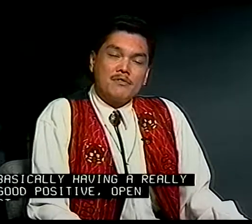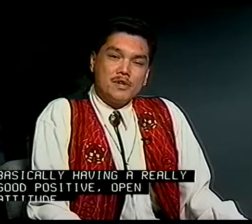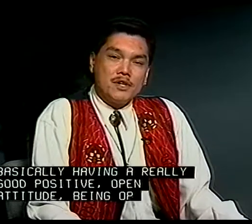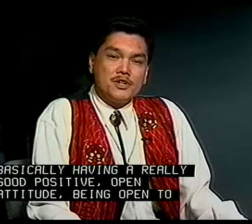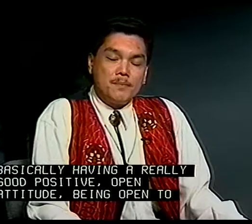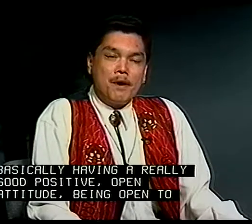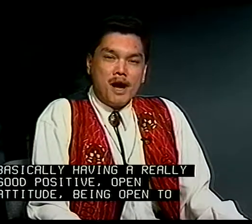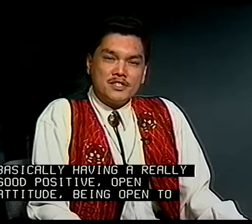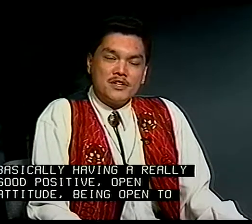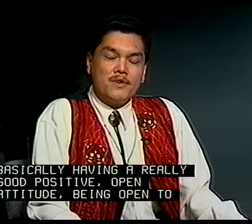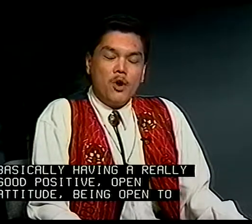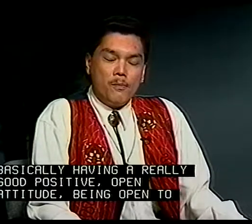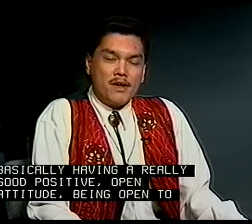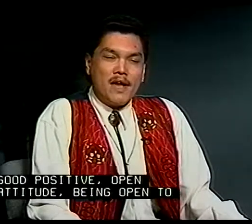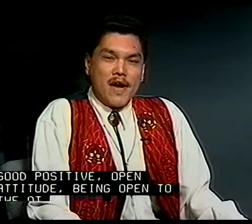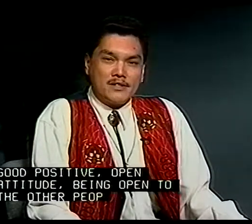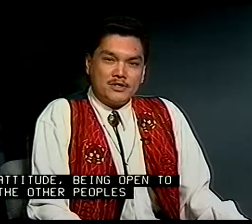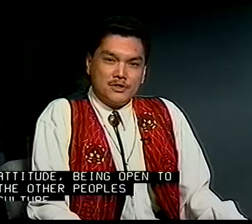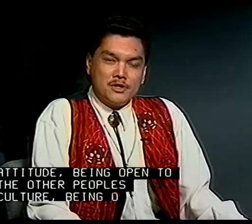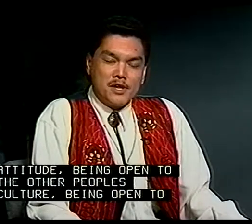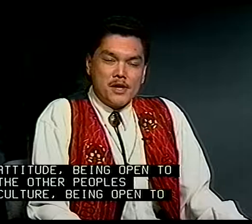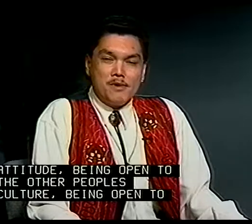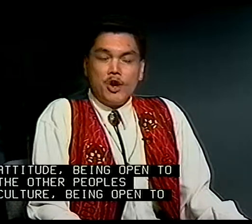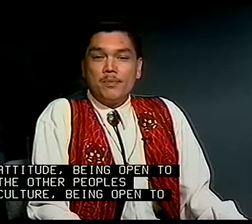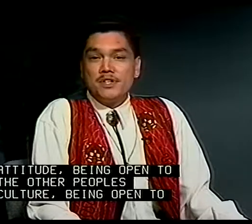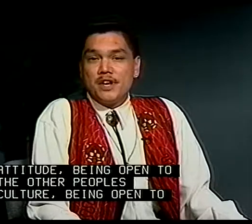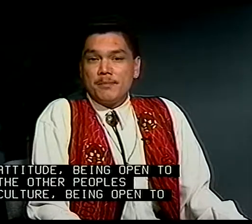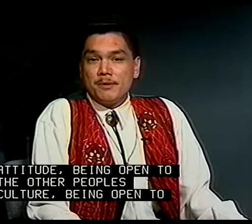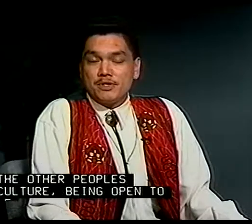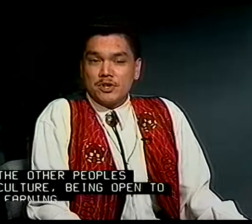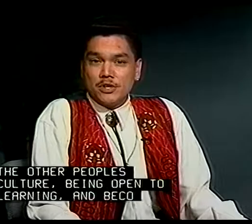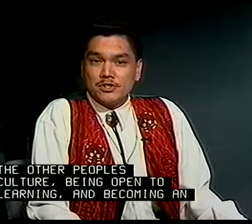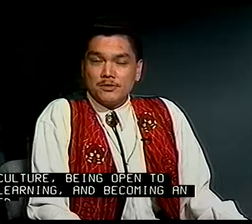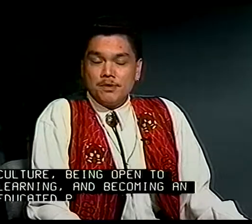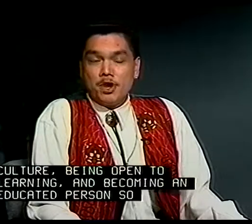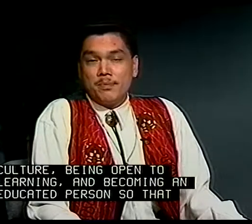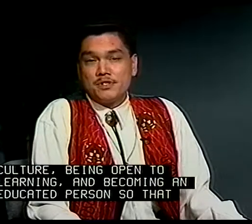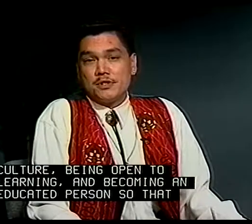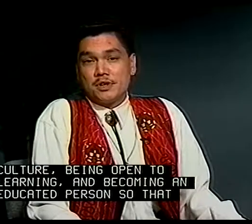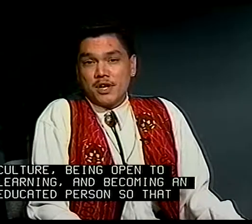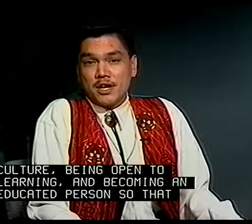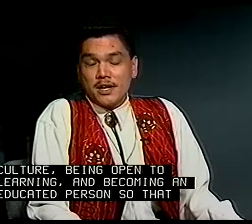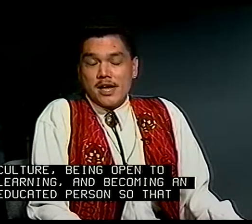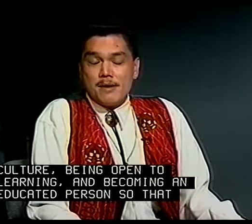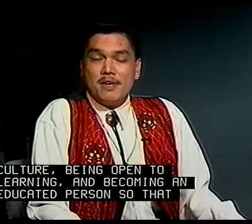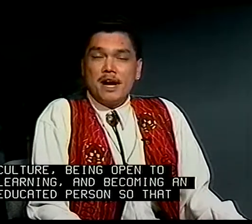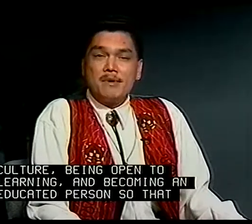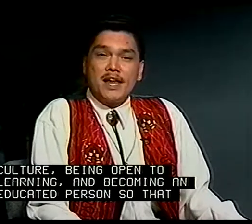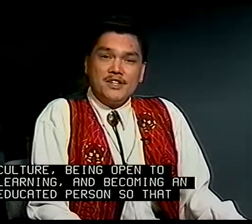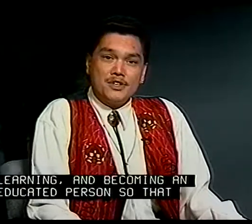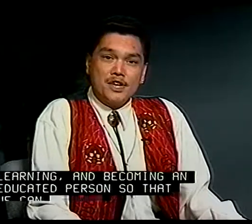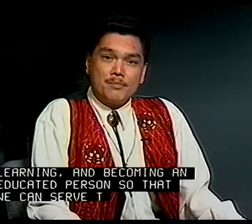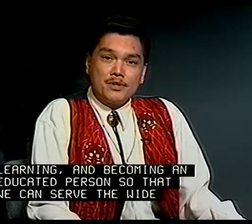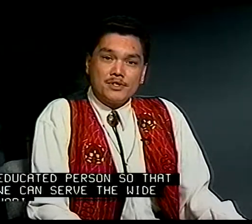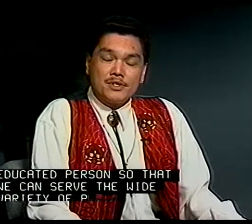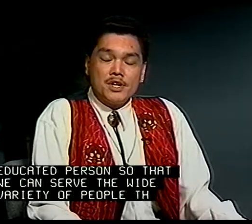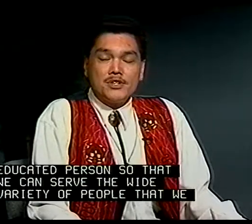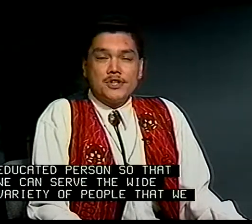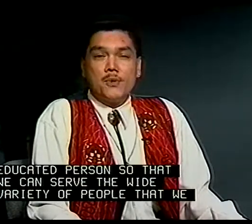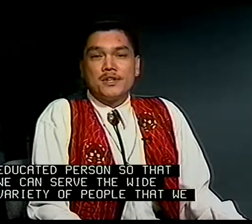really good, positive, open attitude, being open to the other people's cultures, being open to learning, and becoming an educated person so that we can